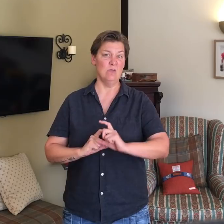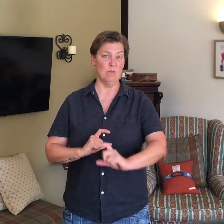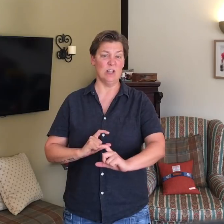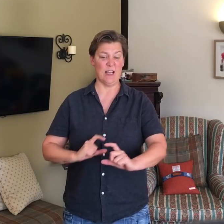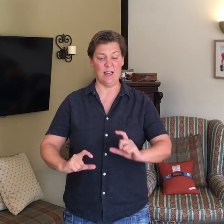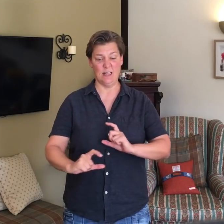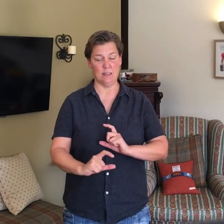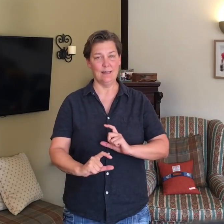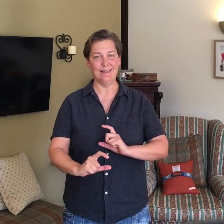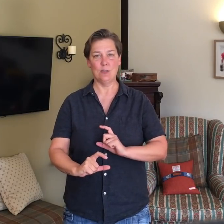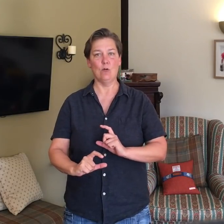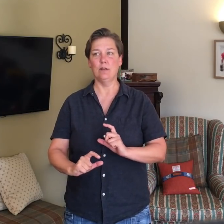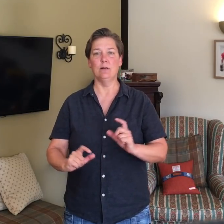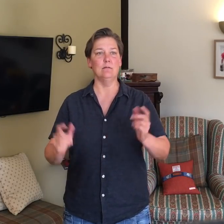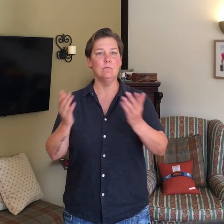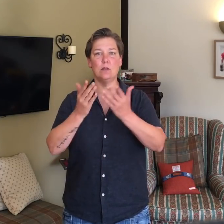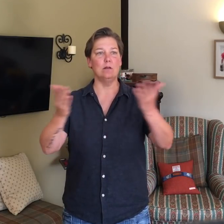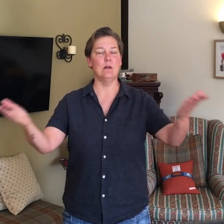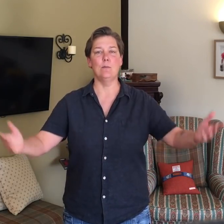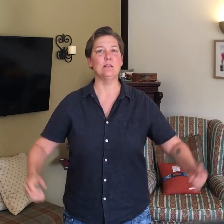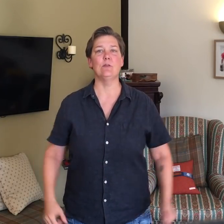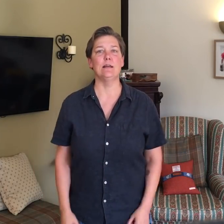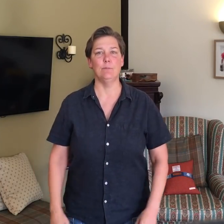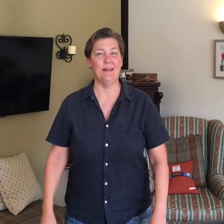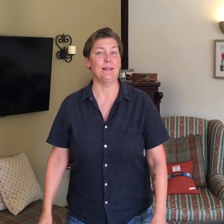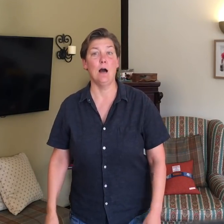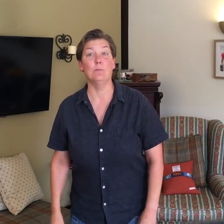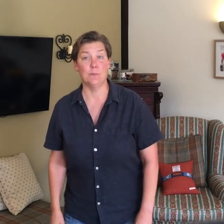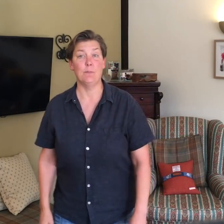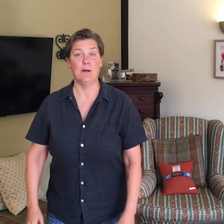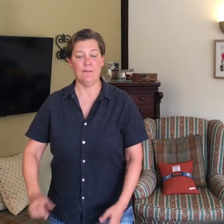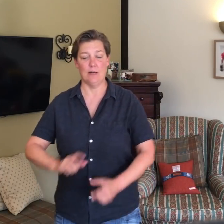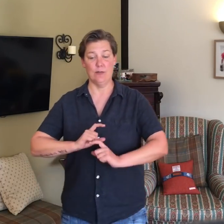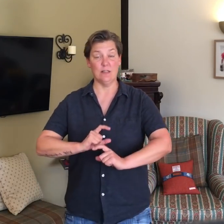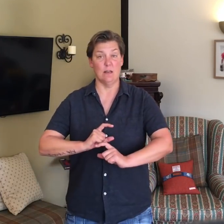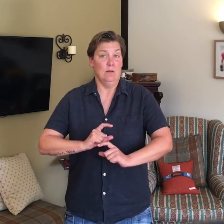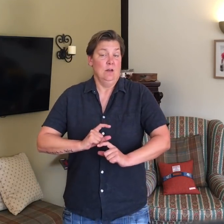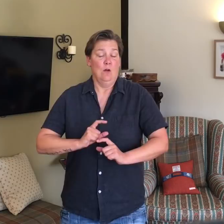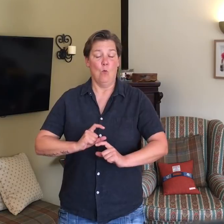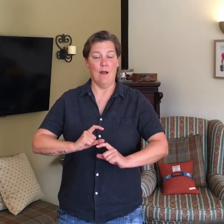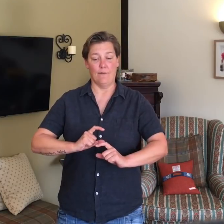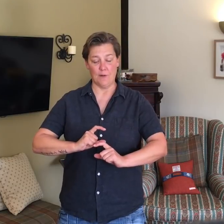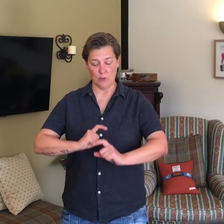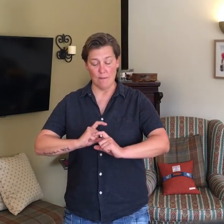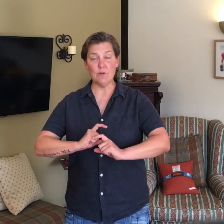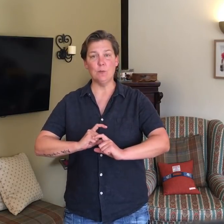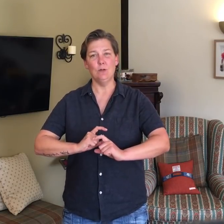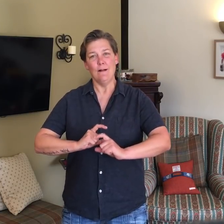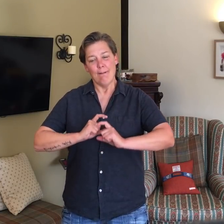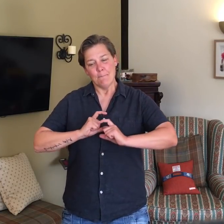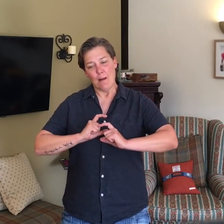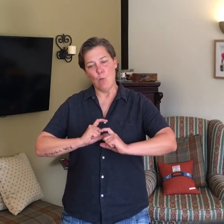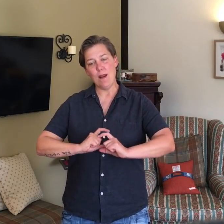which hand isn't. It's not gonna, nobody's really gonna pick that up, to be perfectly honest. So whatever feels comfortable. And we